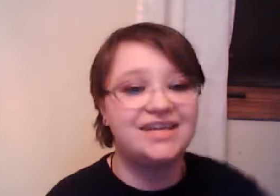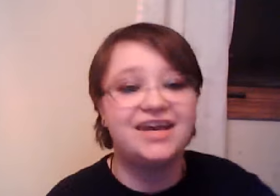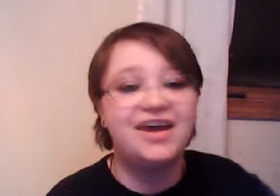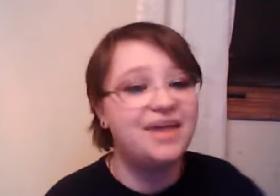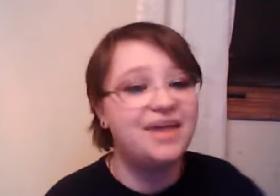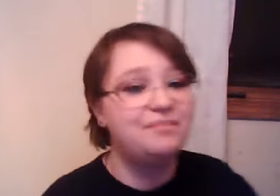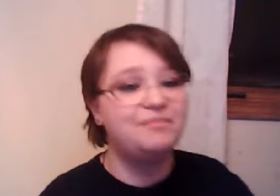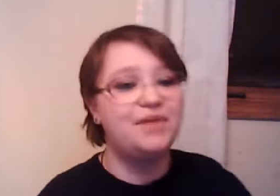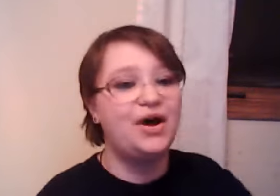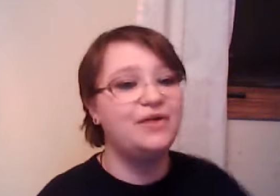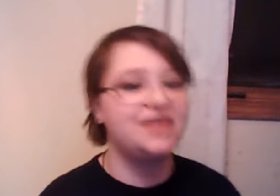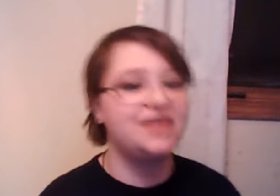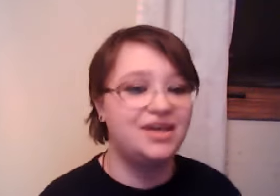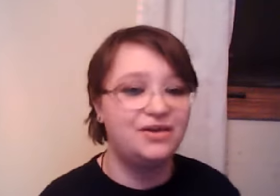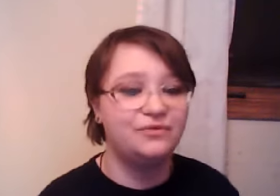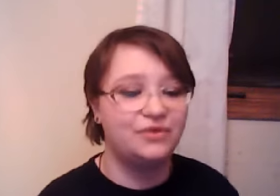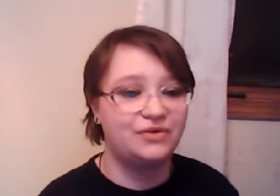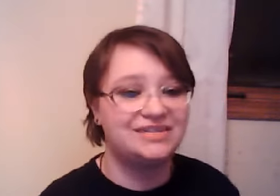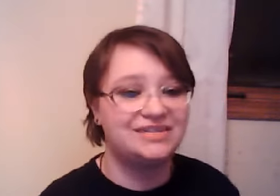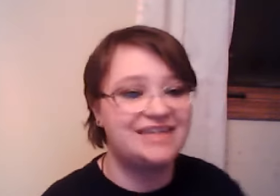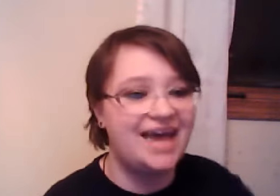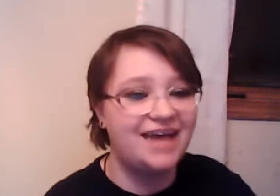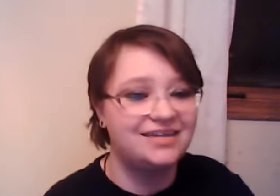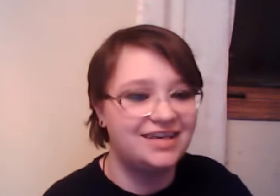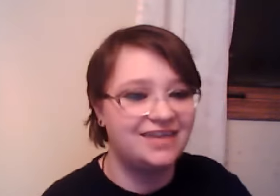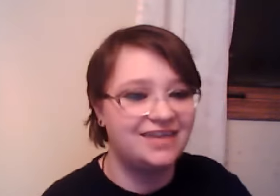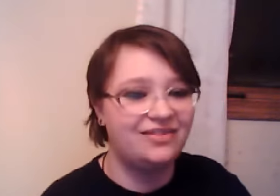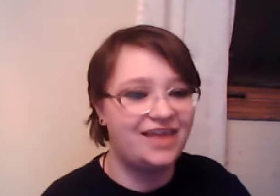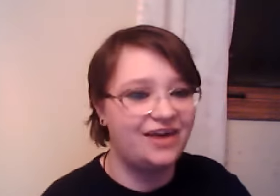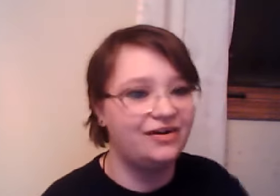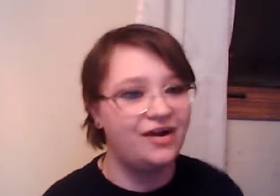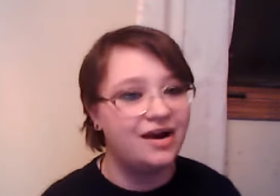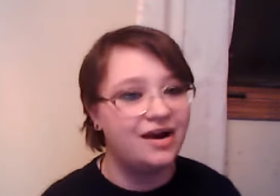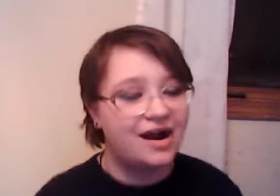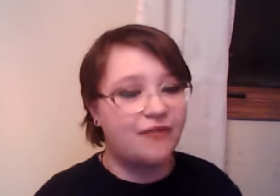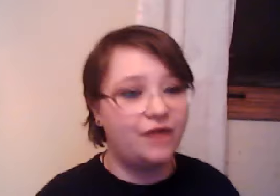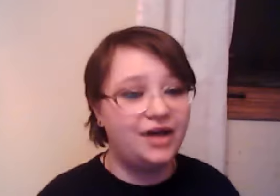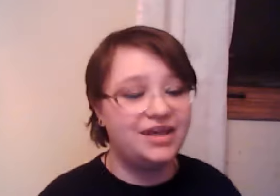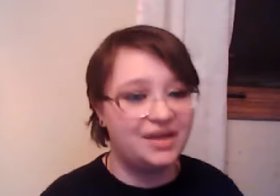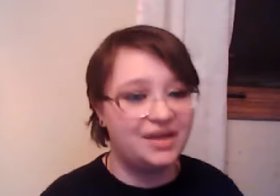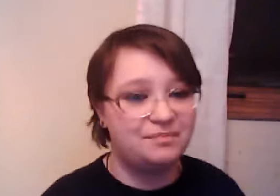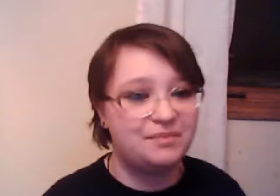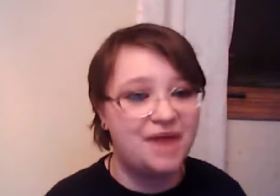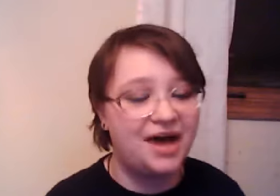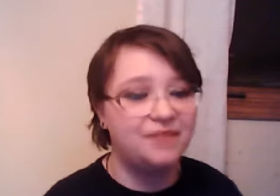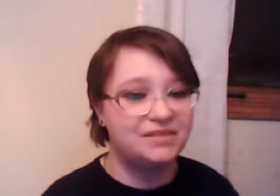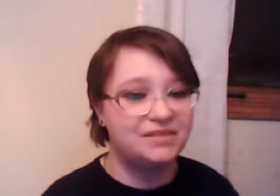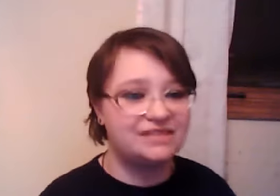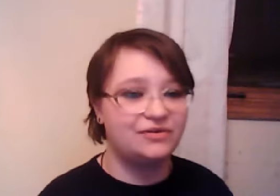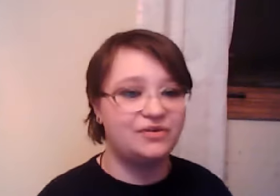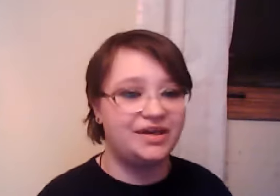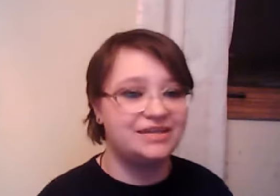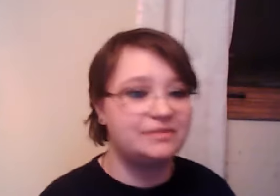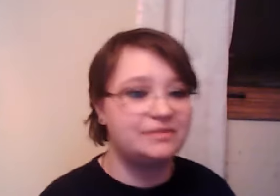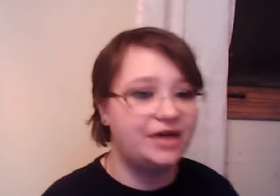a hippo hero standing there. I want a hippopotamus for